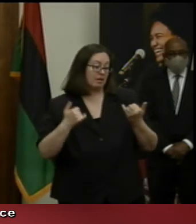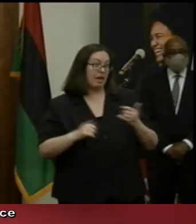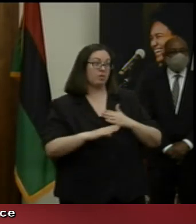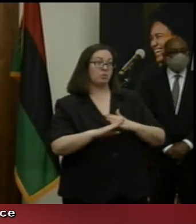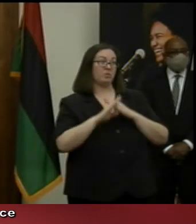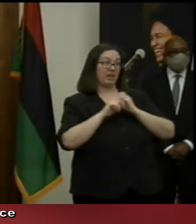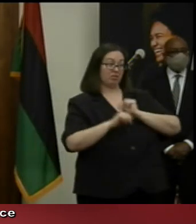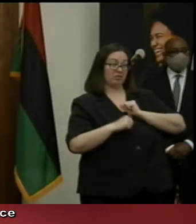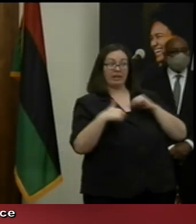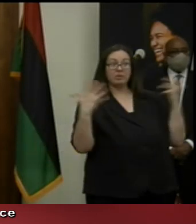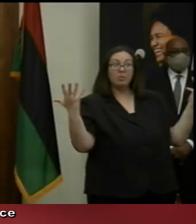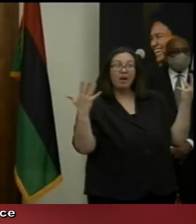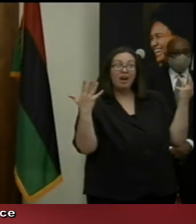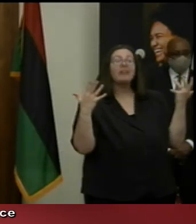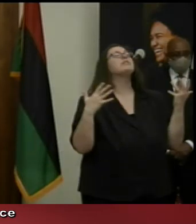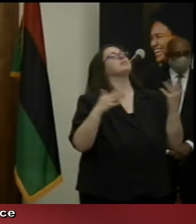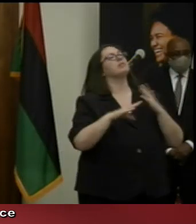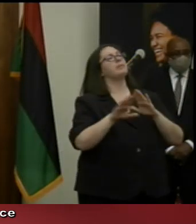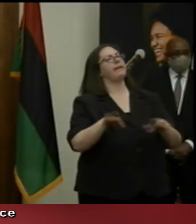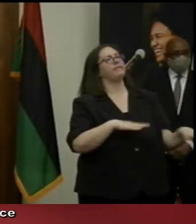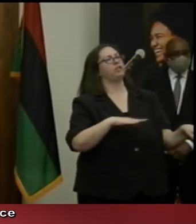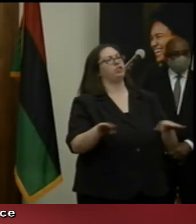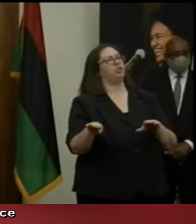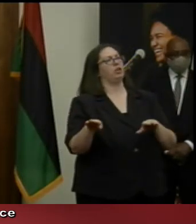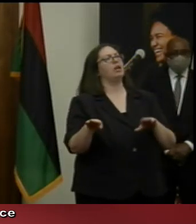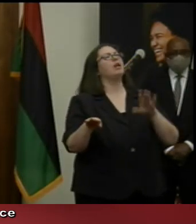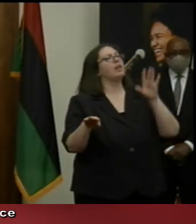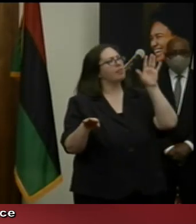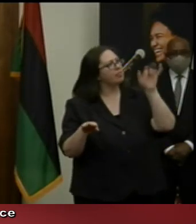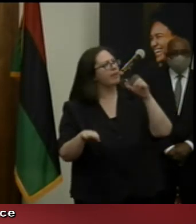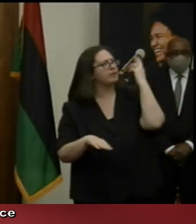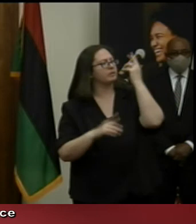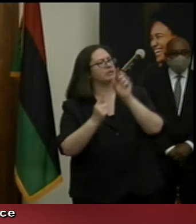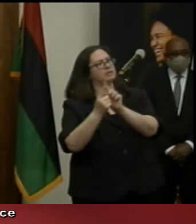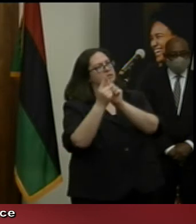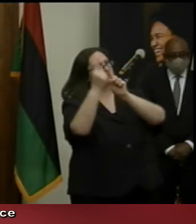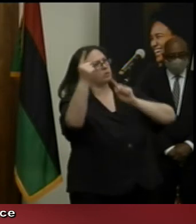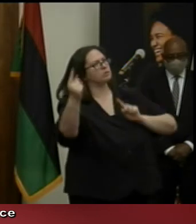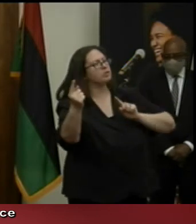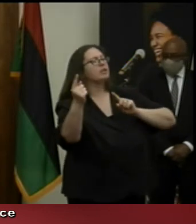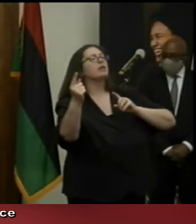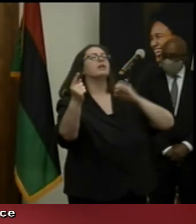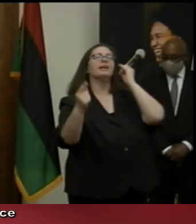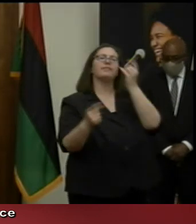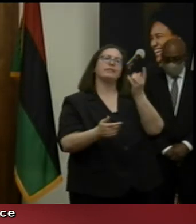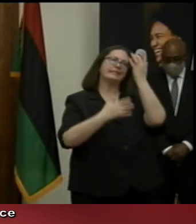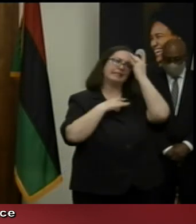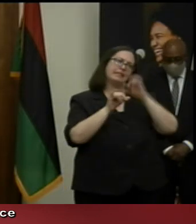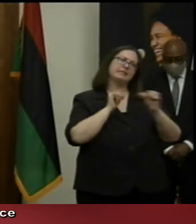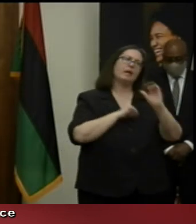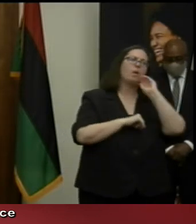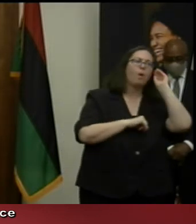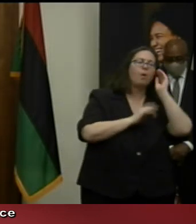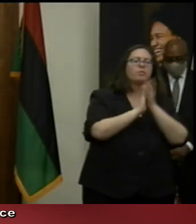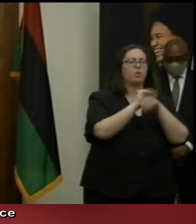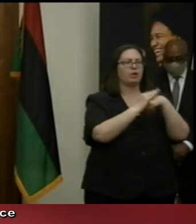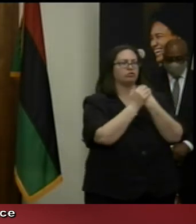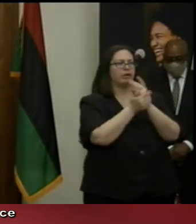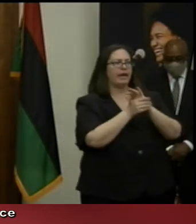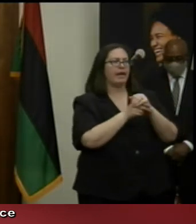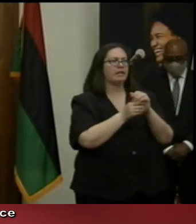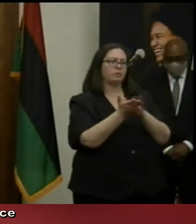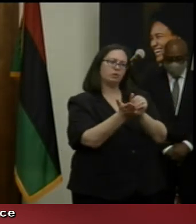our behavior. So making sure we adhere to social distancing recommendations, staying home if you're ill, washing your hands regularly with soap and